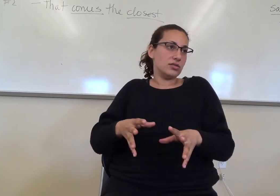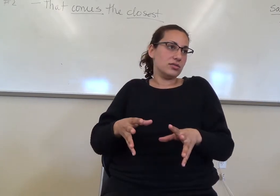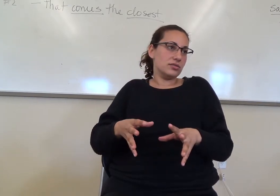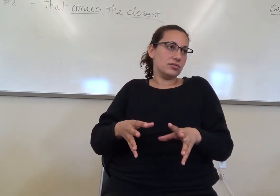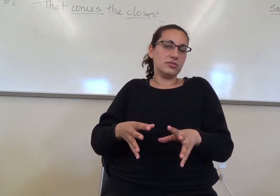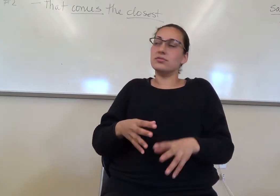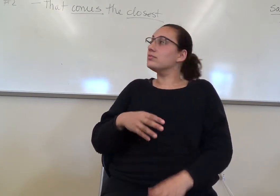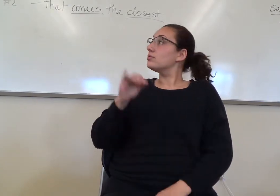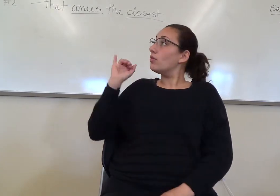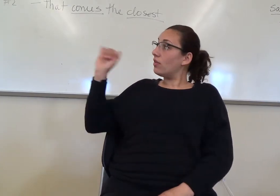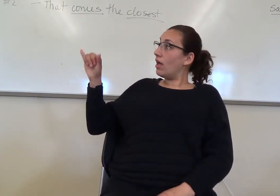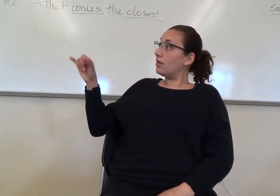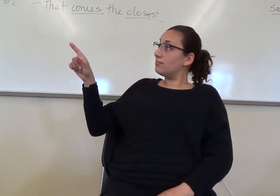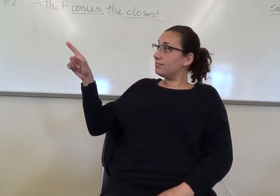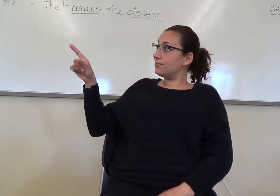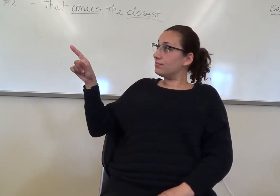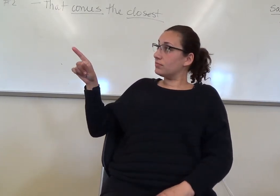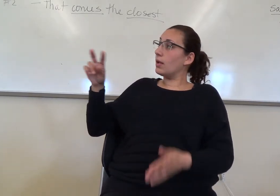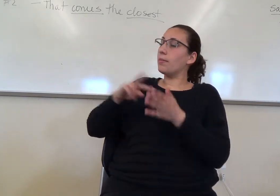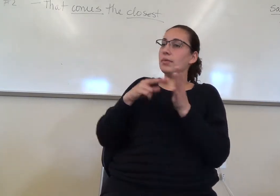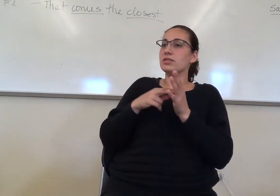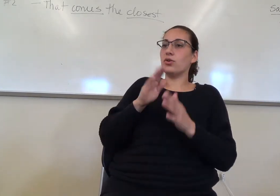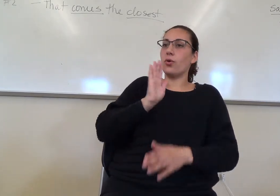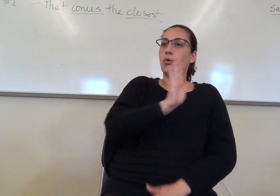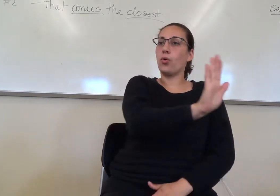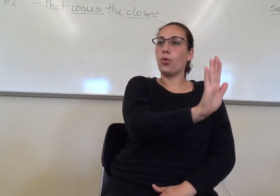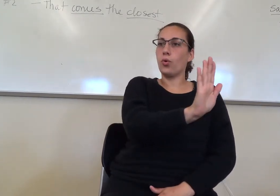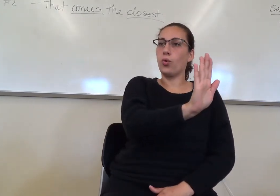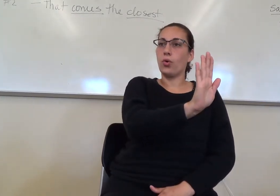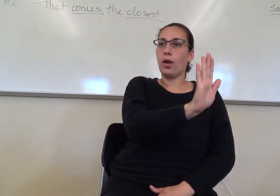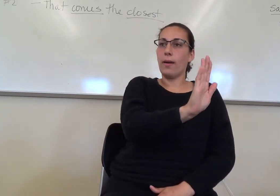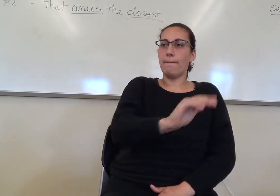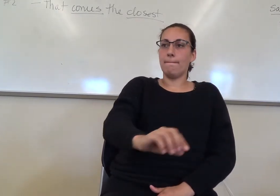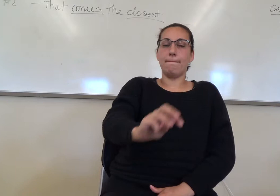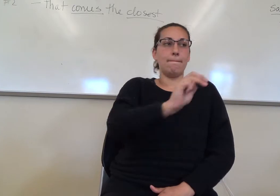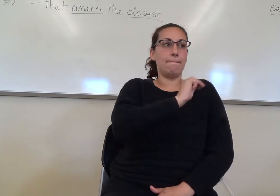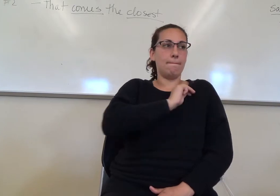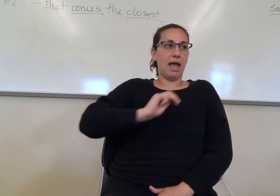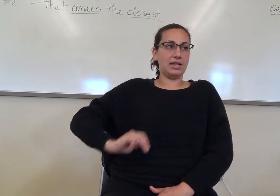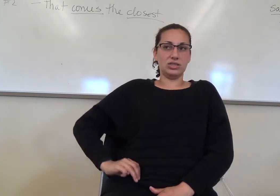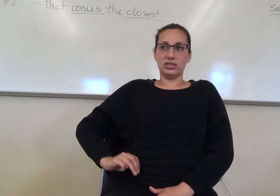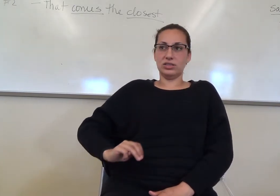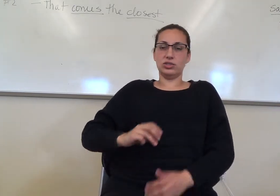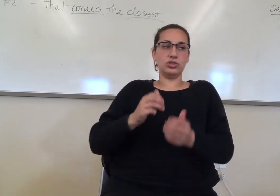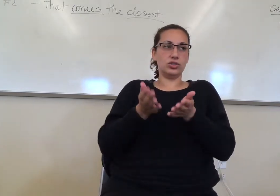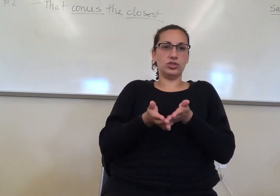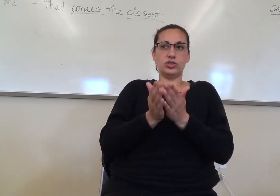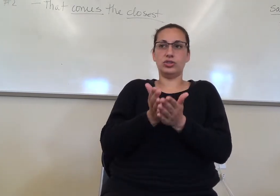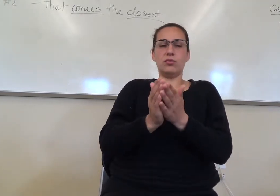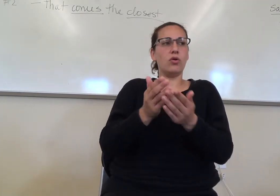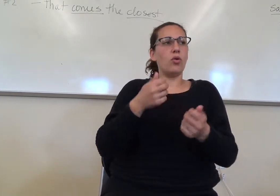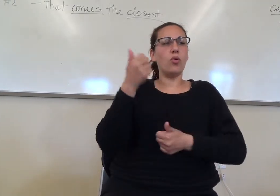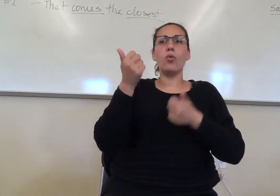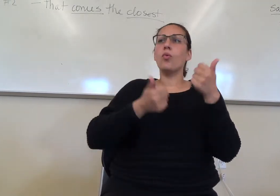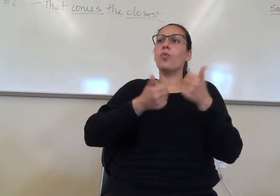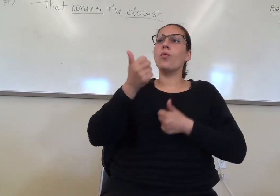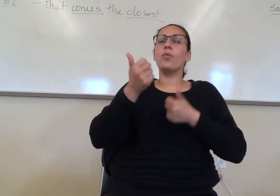this stands for Her Majesty's ship, which means what country would that ship come from?